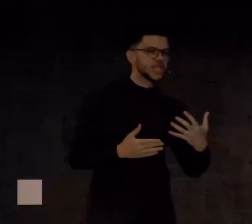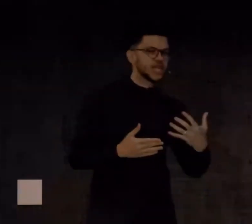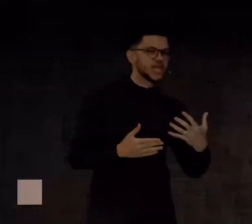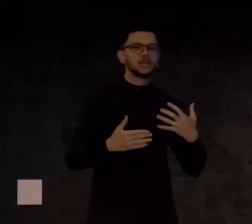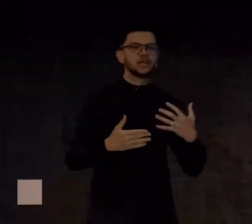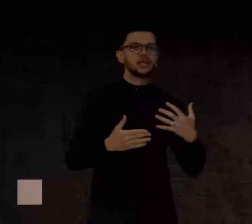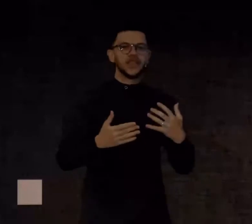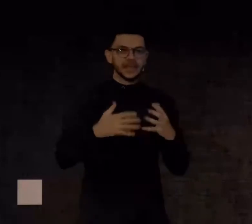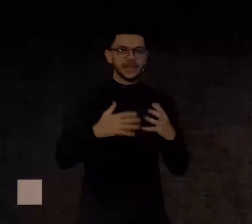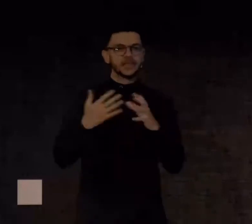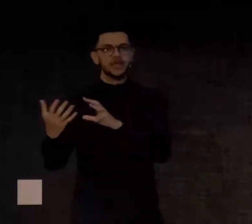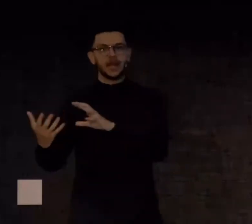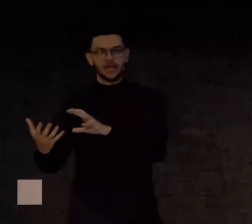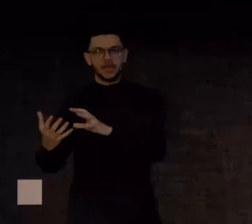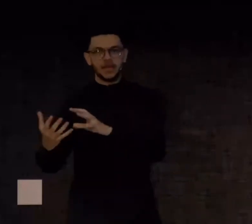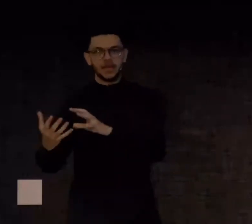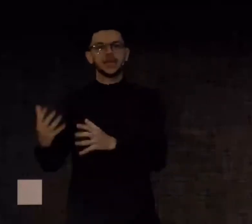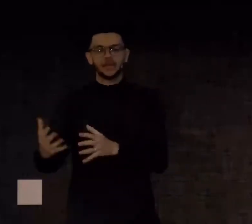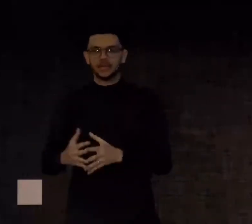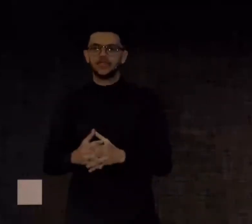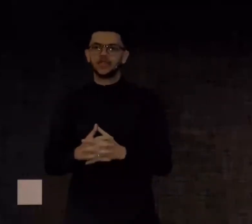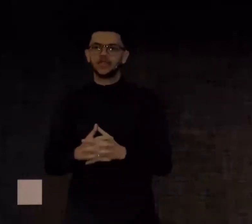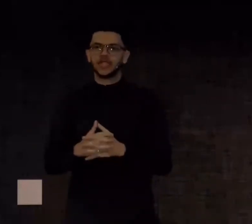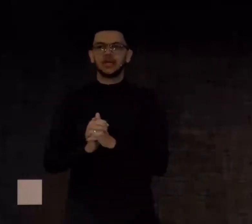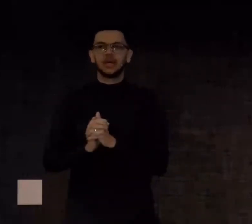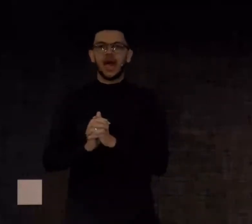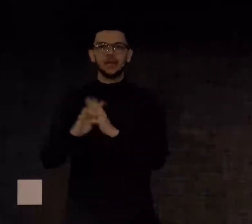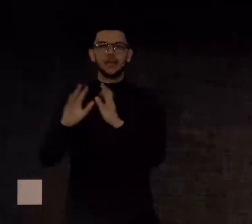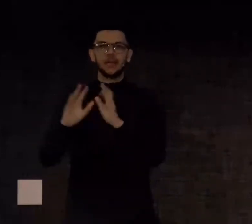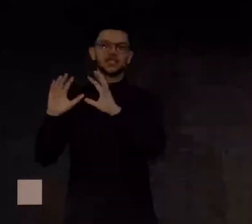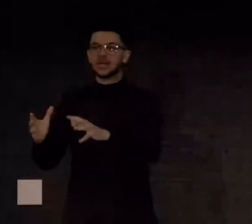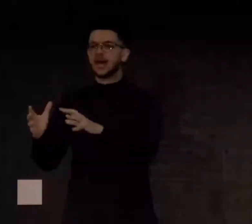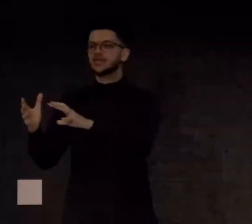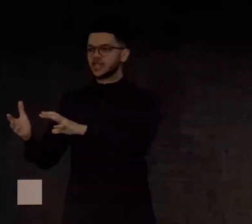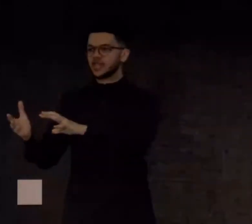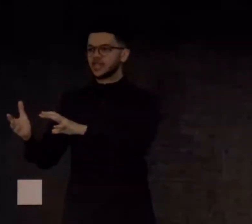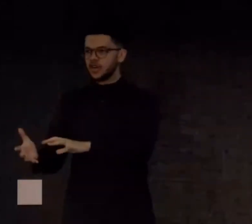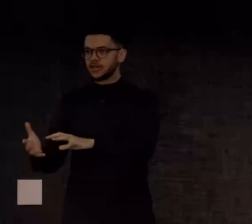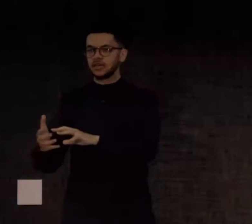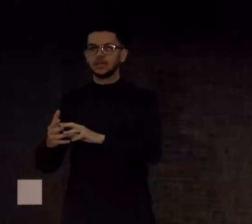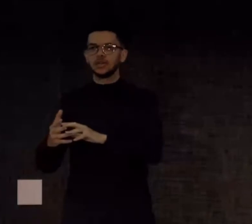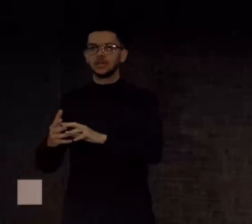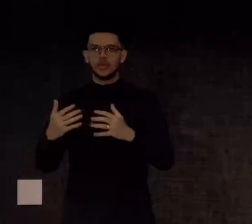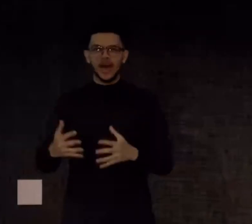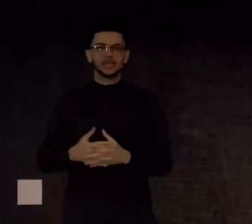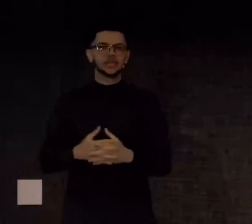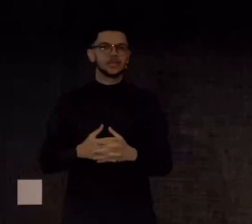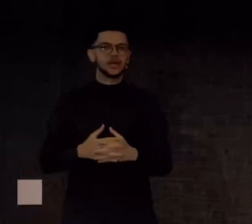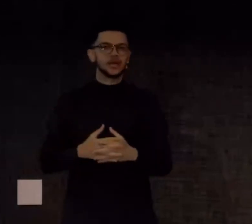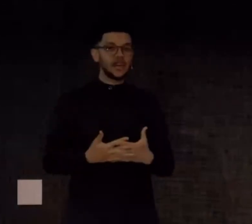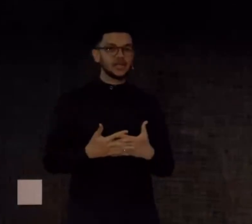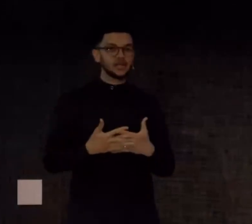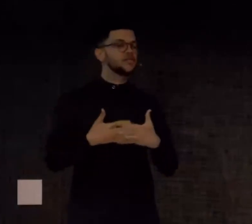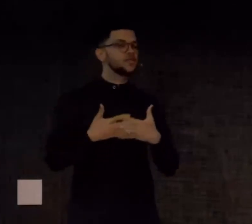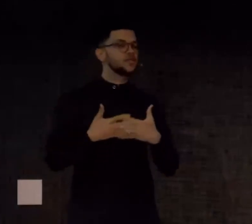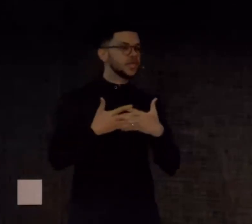the future, think deeper than other people think about the future, and imagine what kind of scenarios we might